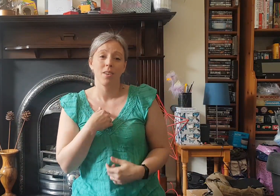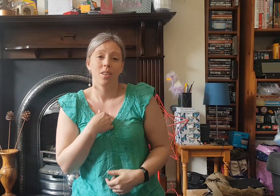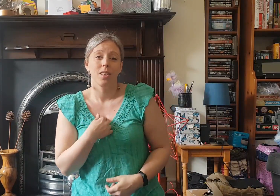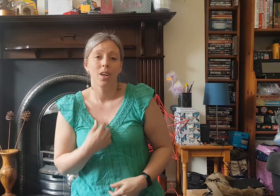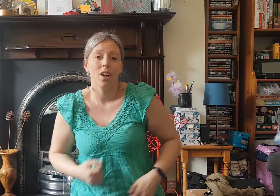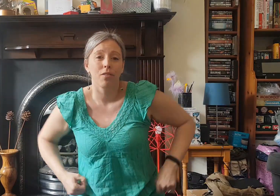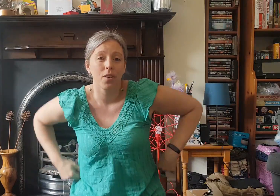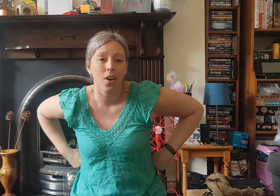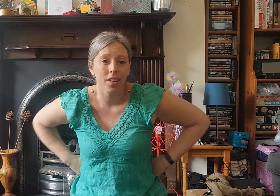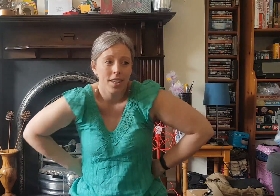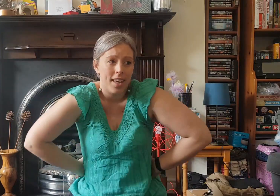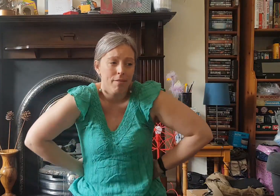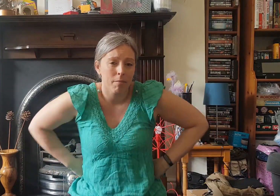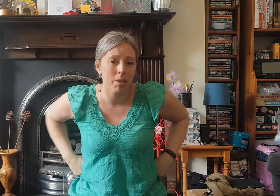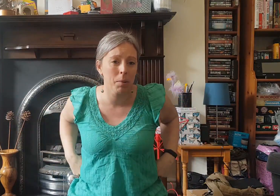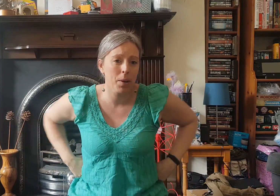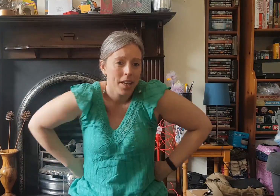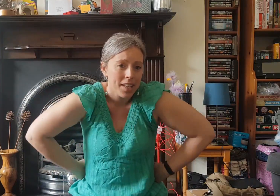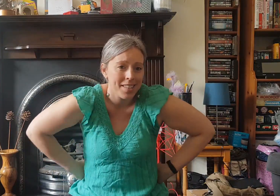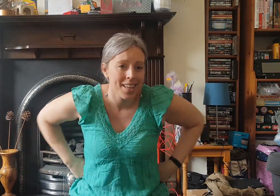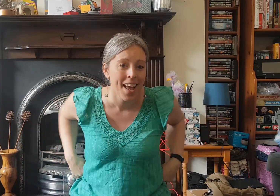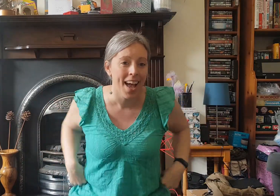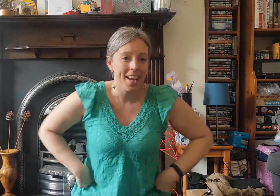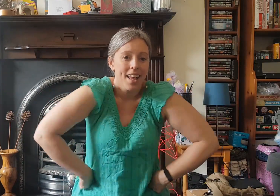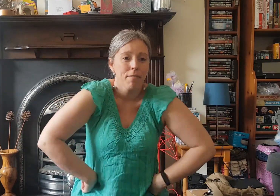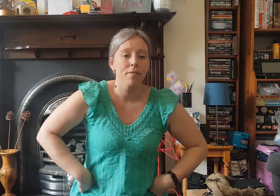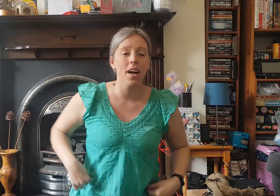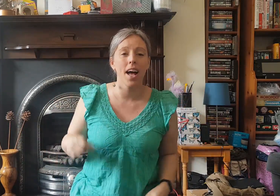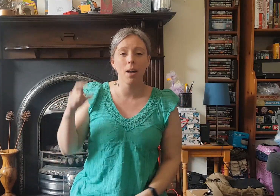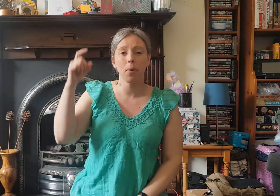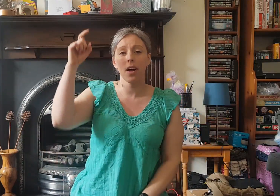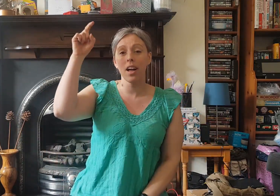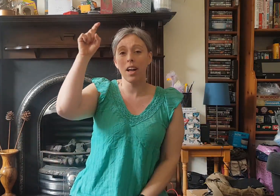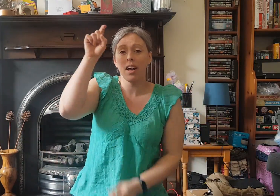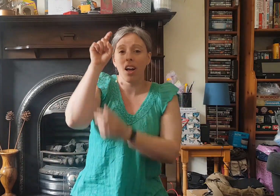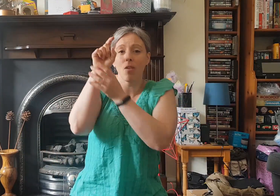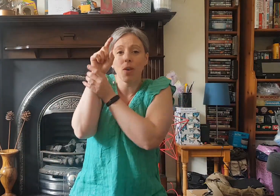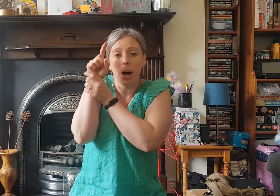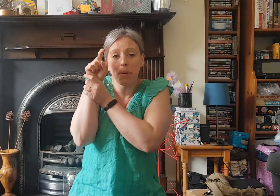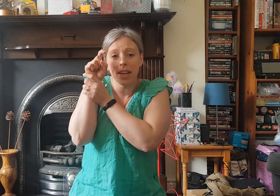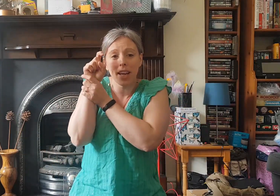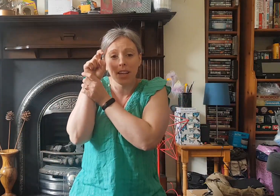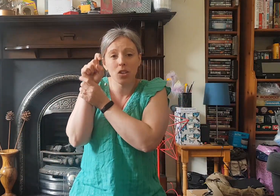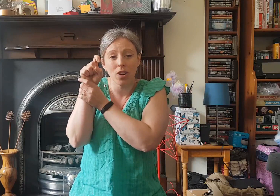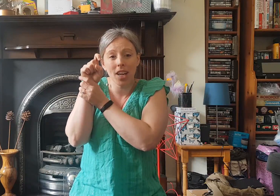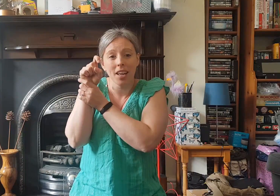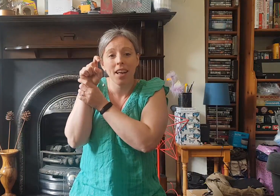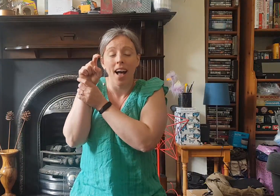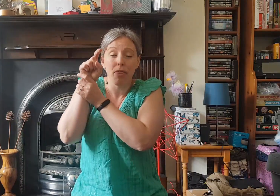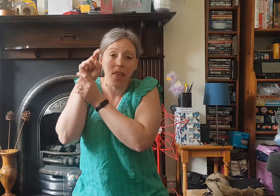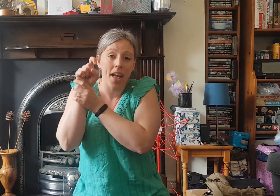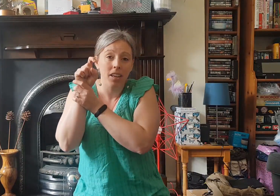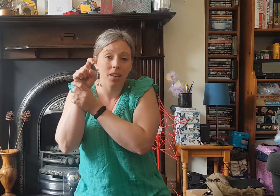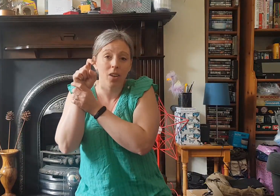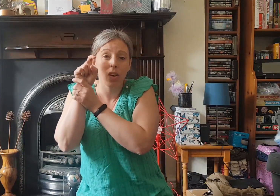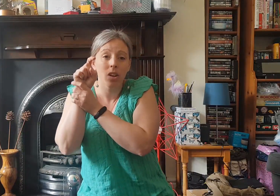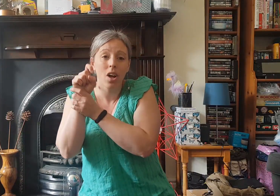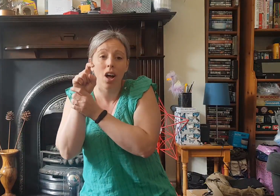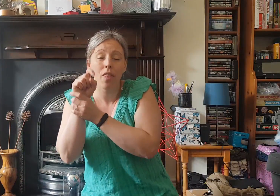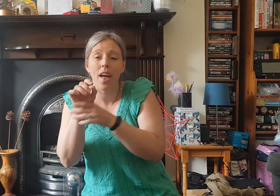lord for giving me wings and if i were a robin in a tree i thank you lord that